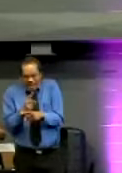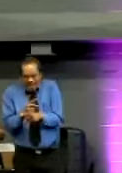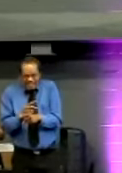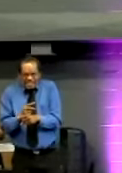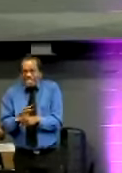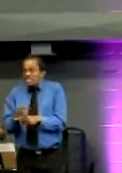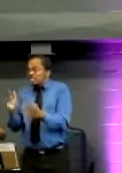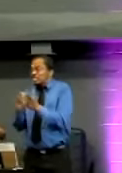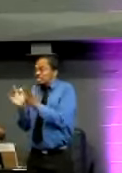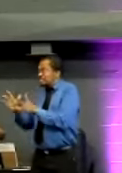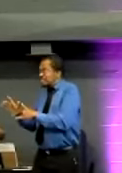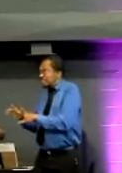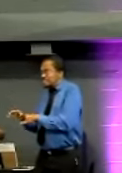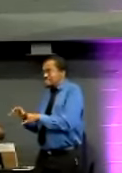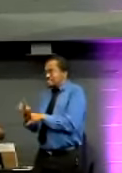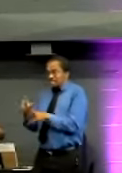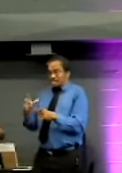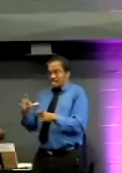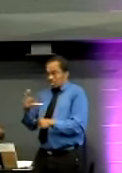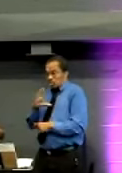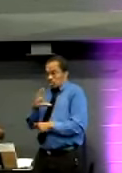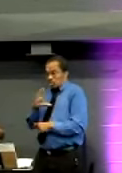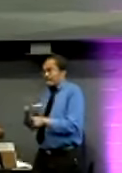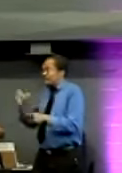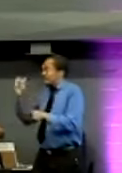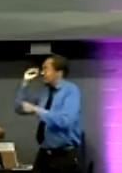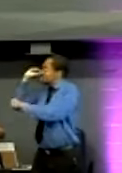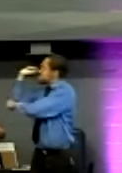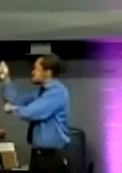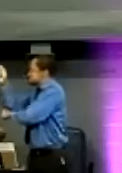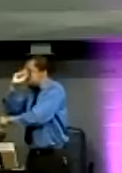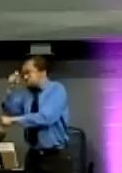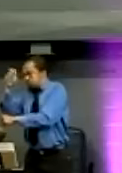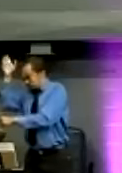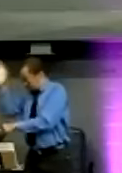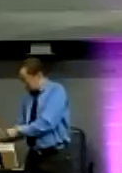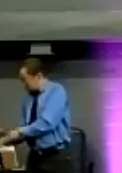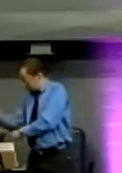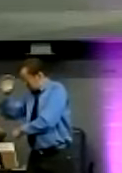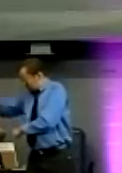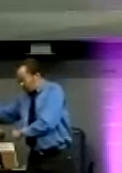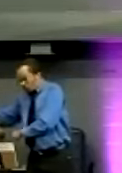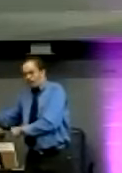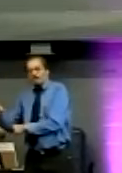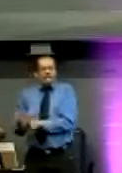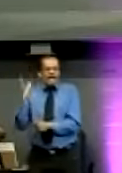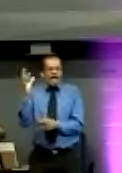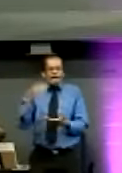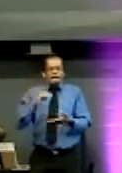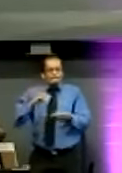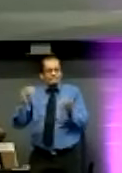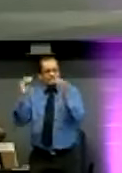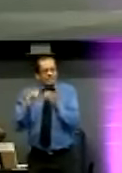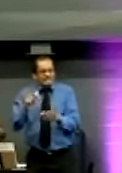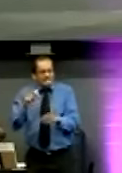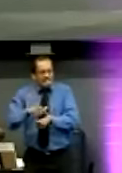was innocent. Yet the text says in verse 33, they nailed him to the cross. Most of the times, I don't want to forgive because I ain't do nothing